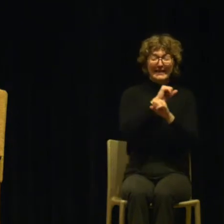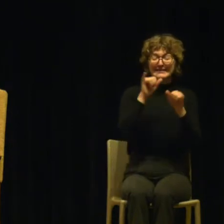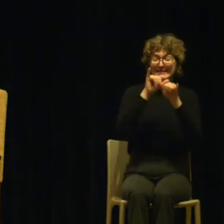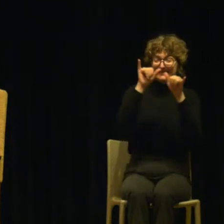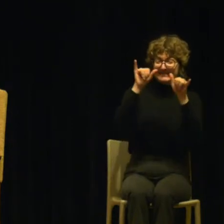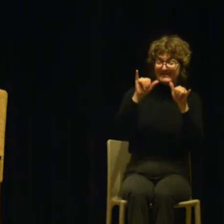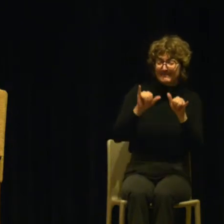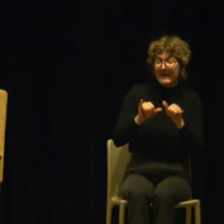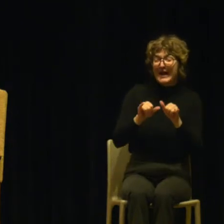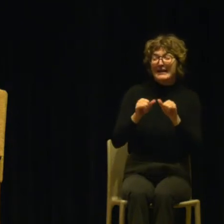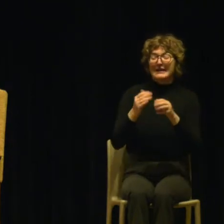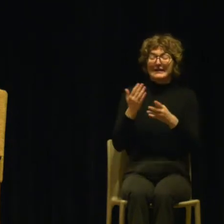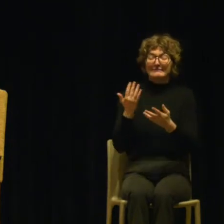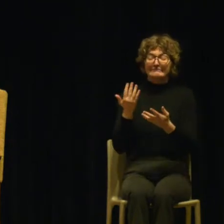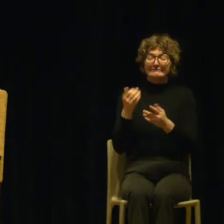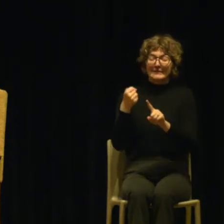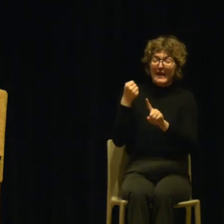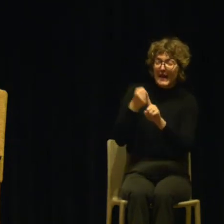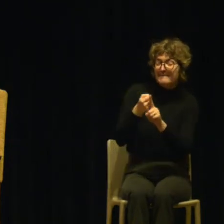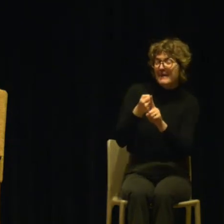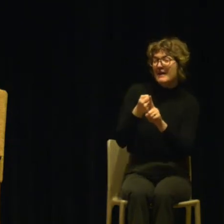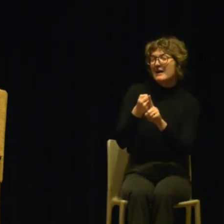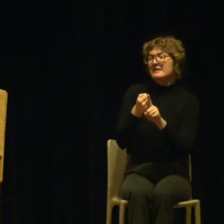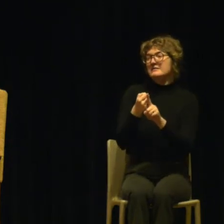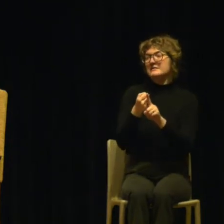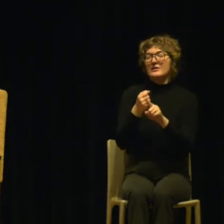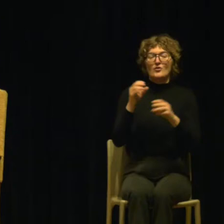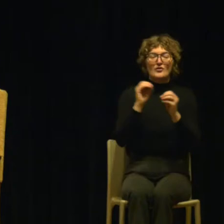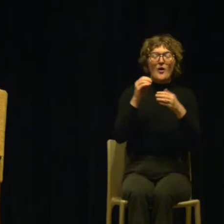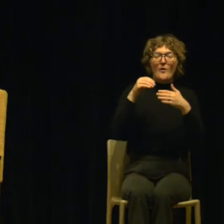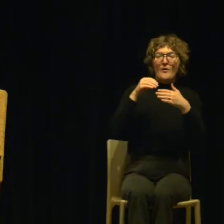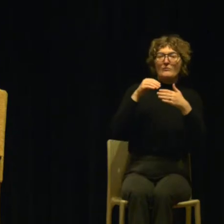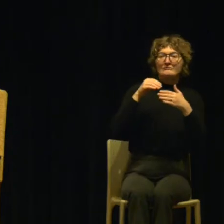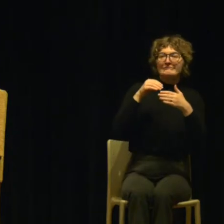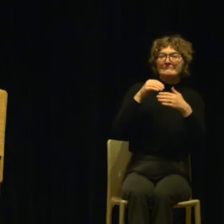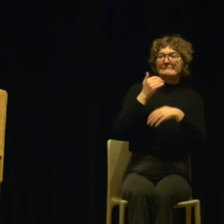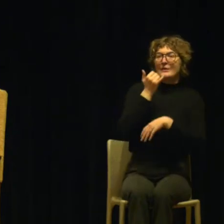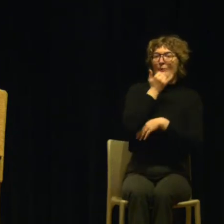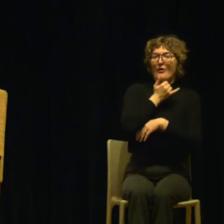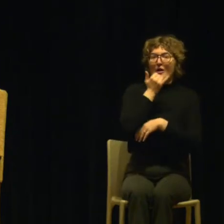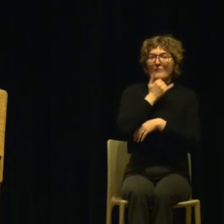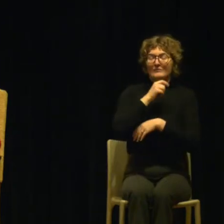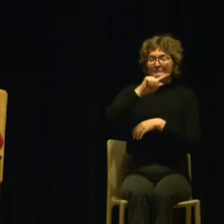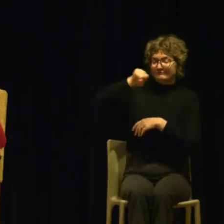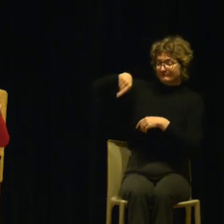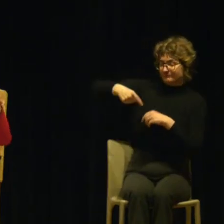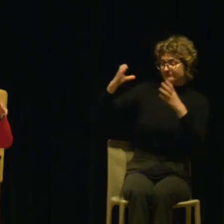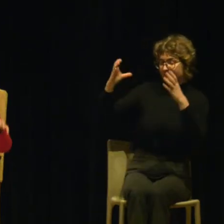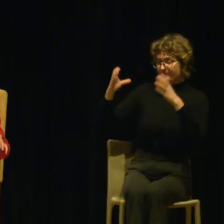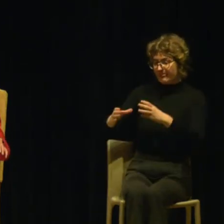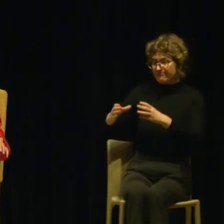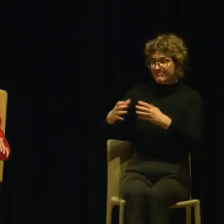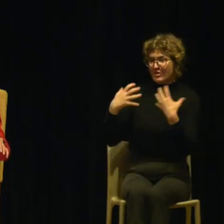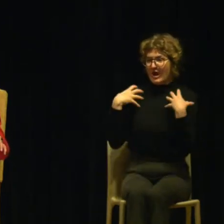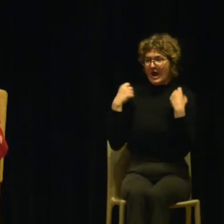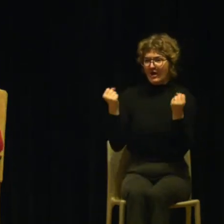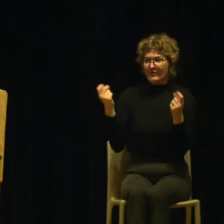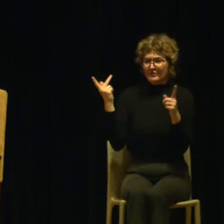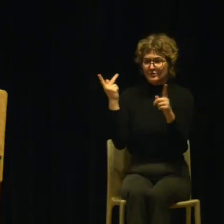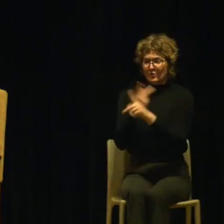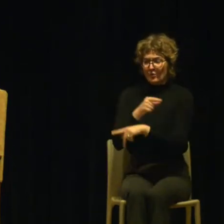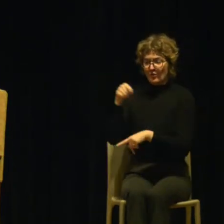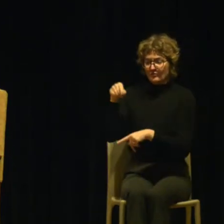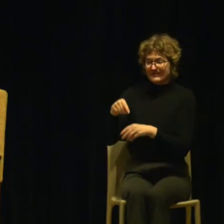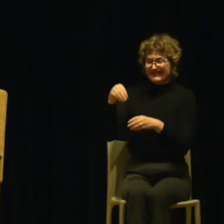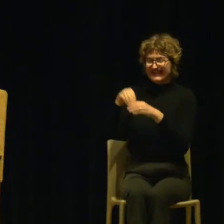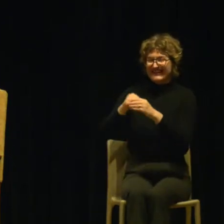because there's also no accident that the places where the health is the worst is in